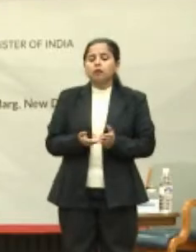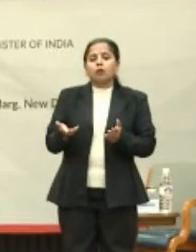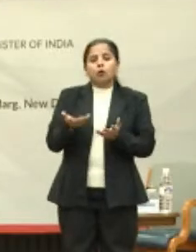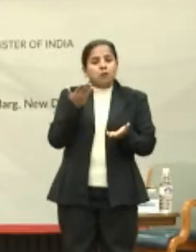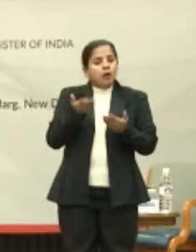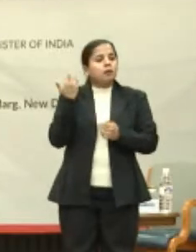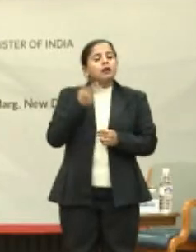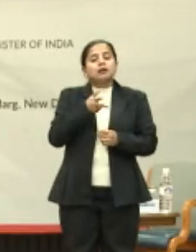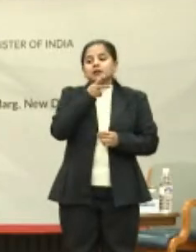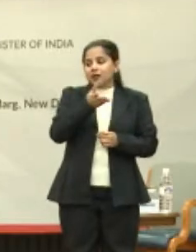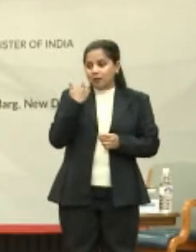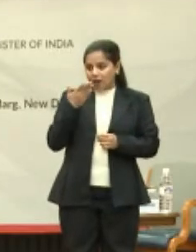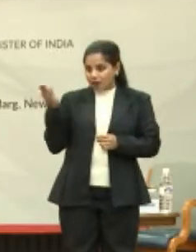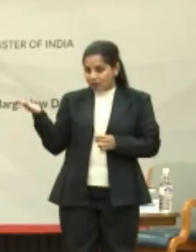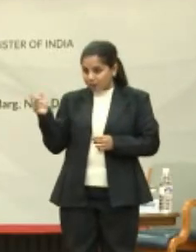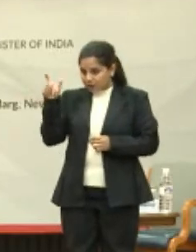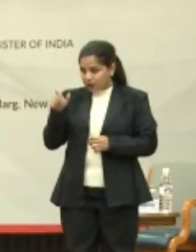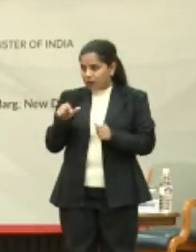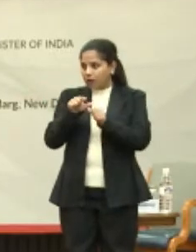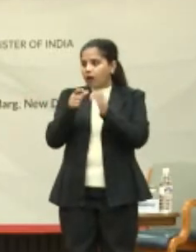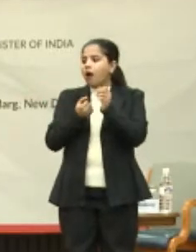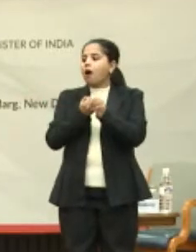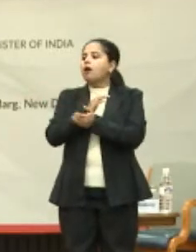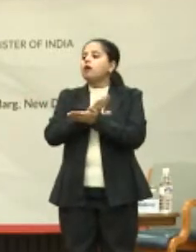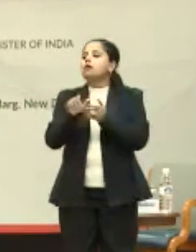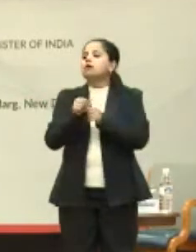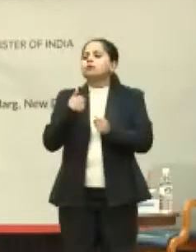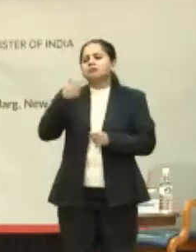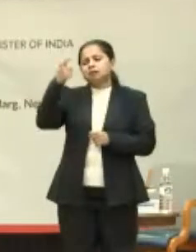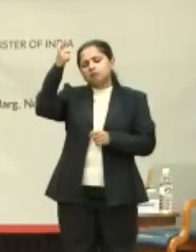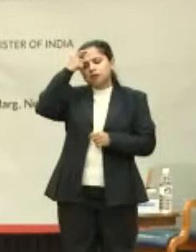said, decolonizing the mindset.